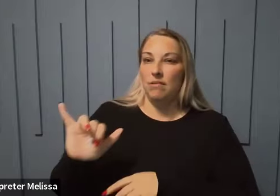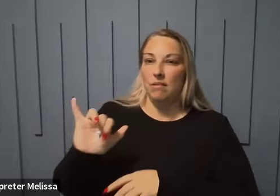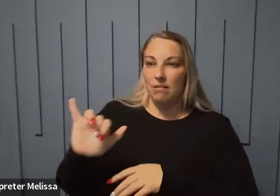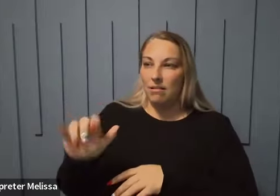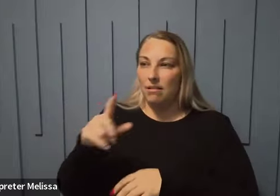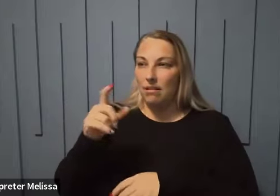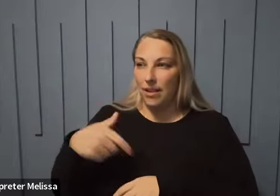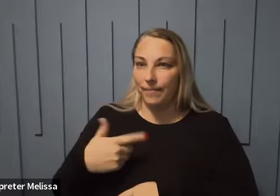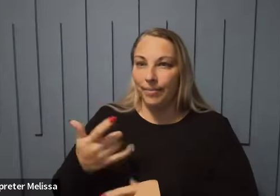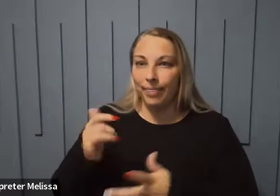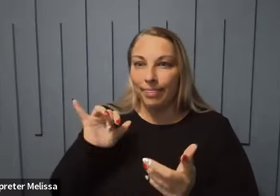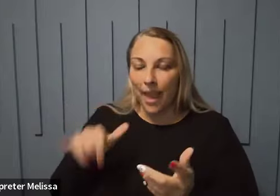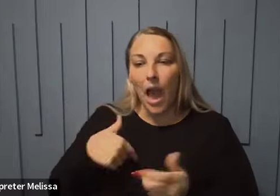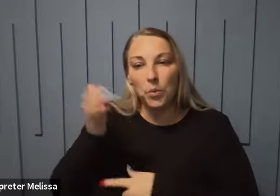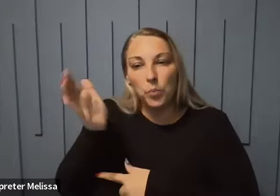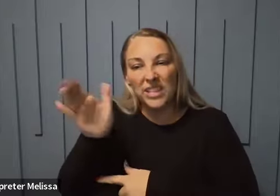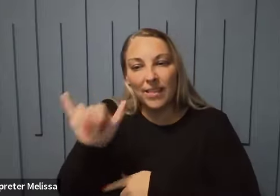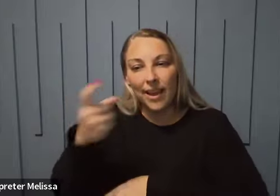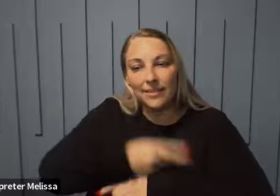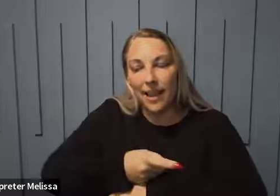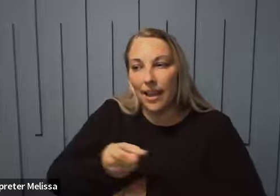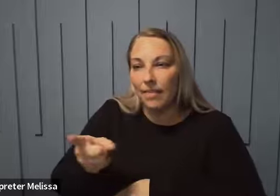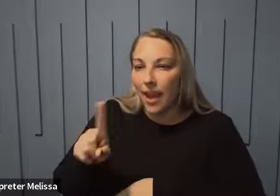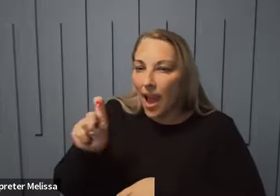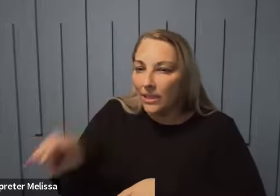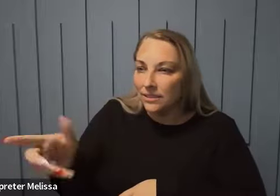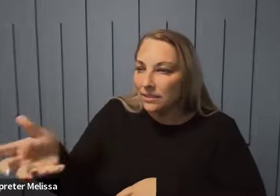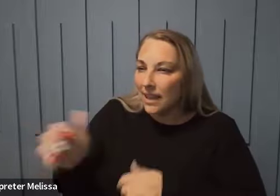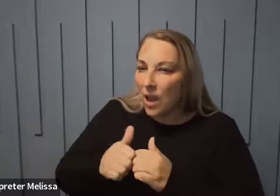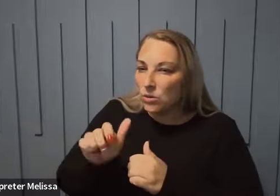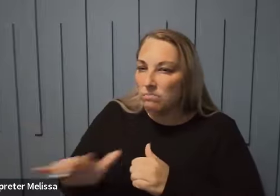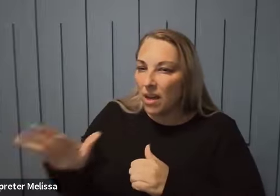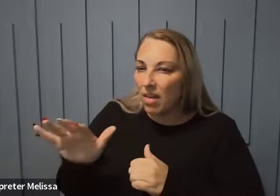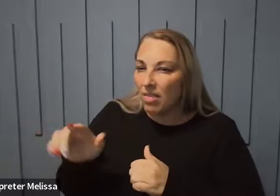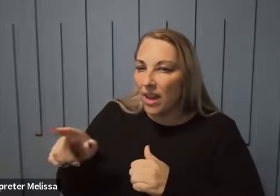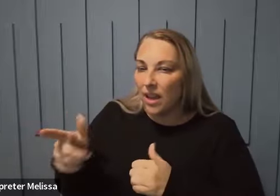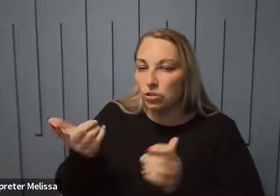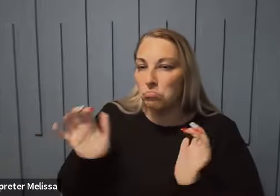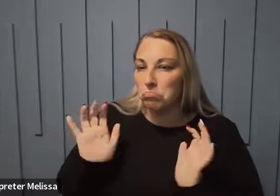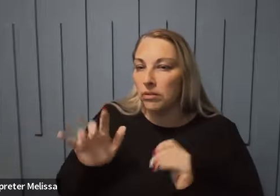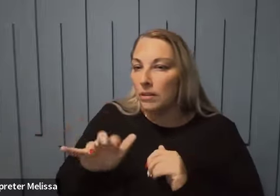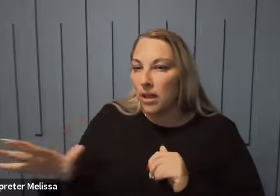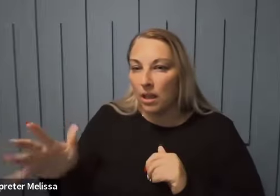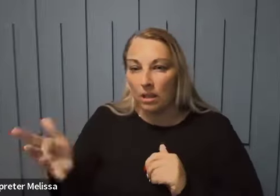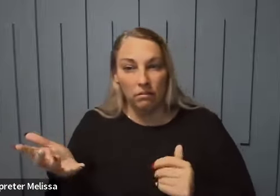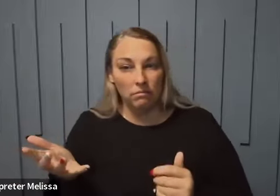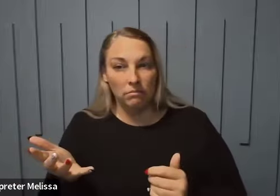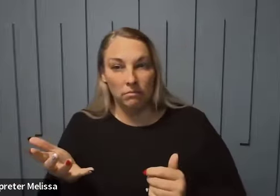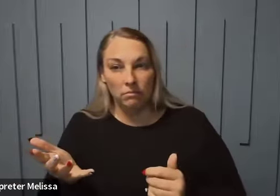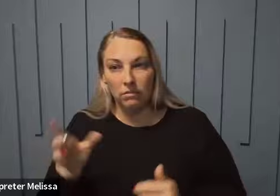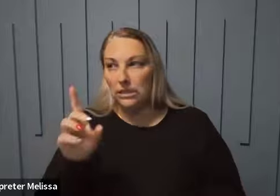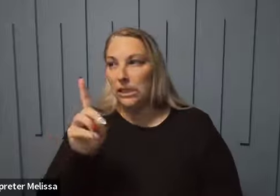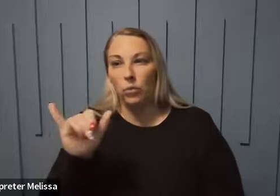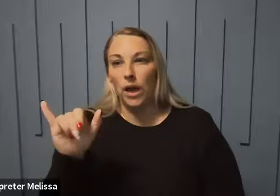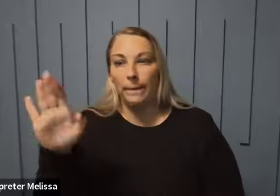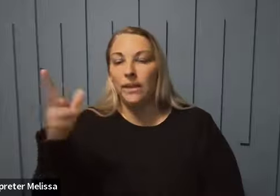about. He's 4. And I didn't ask him. I think maybe I did say like, how do you spell that? Just as like a little game. And he was like,